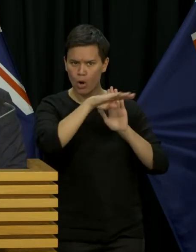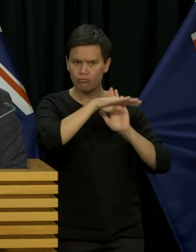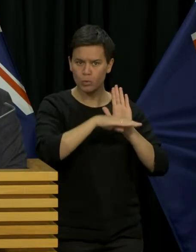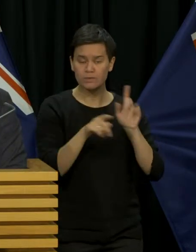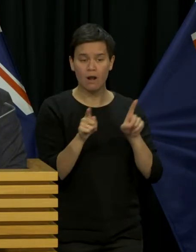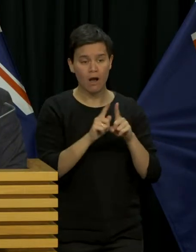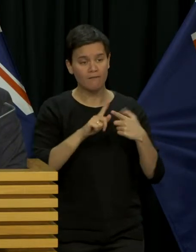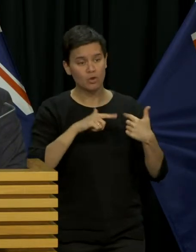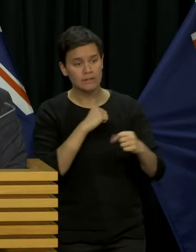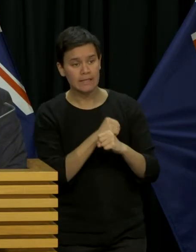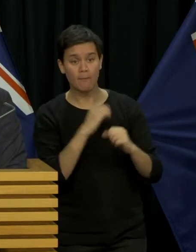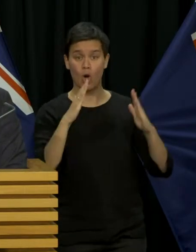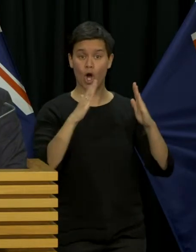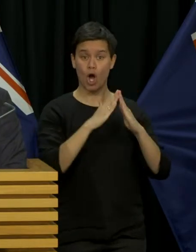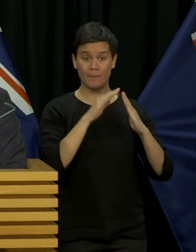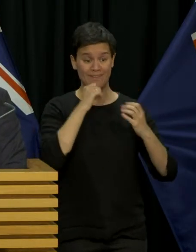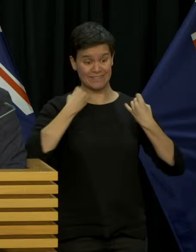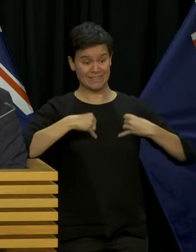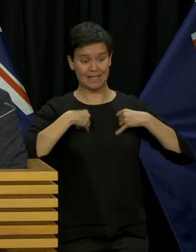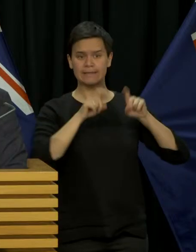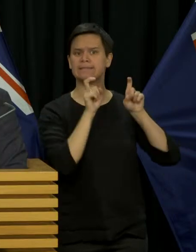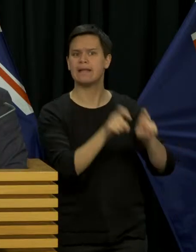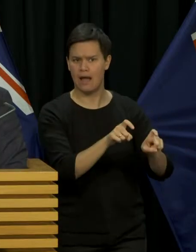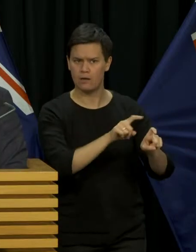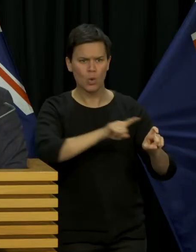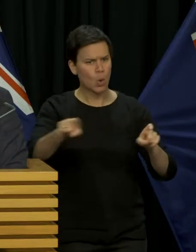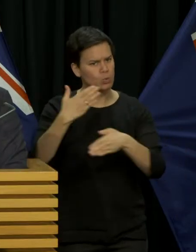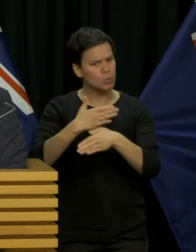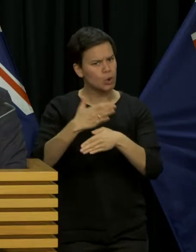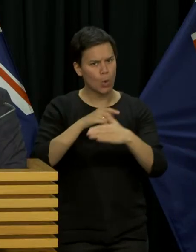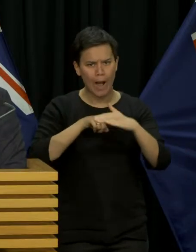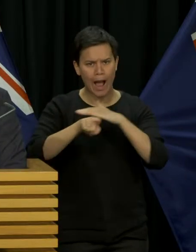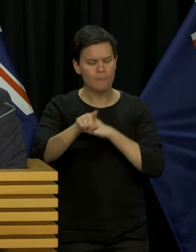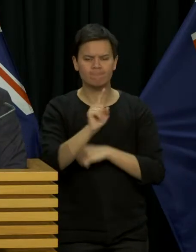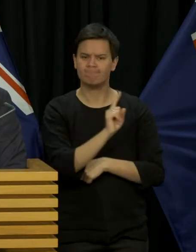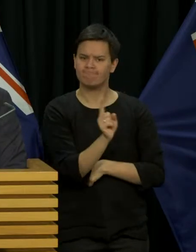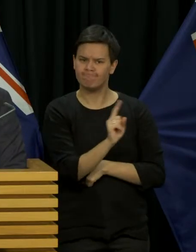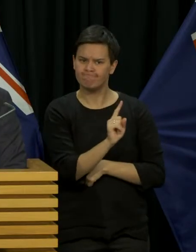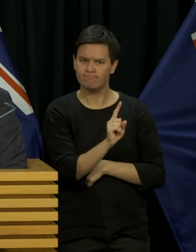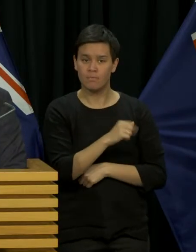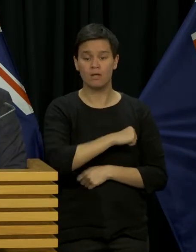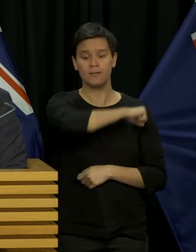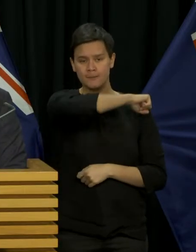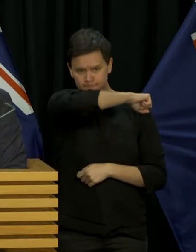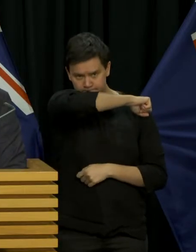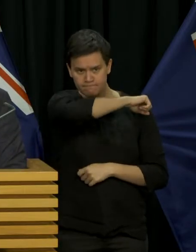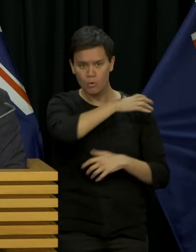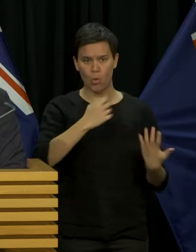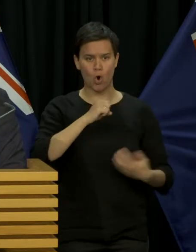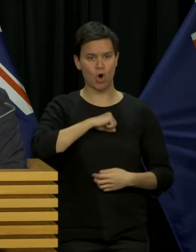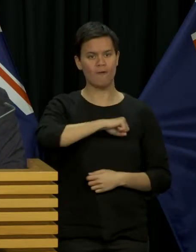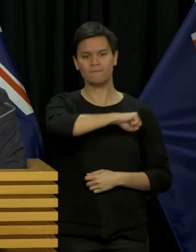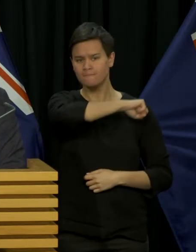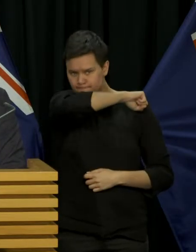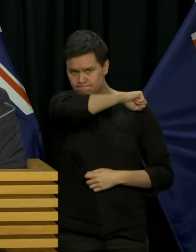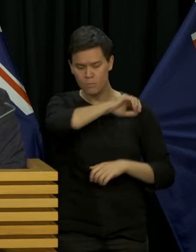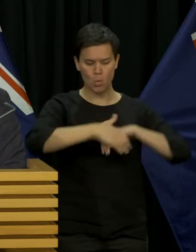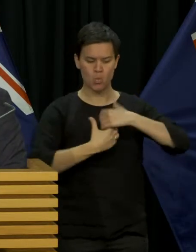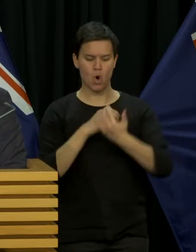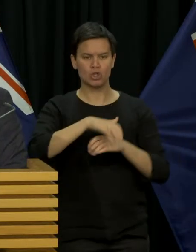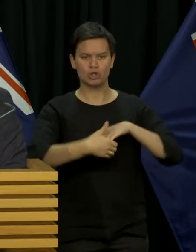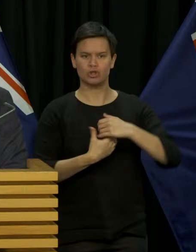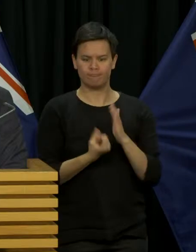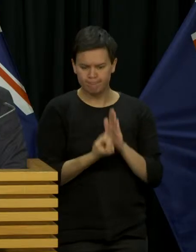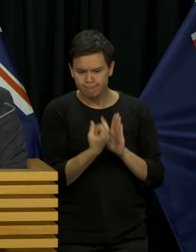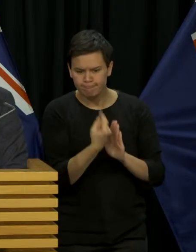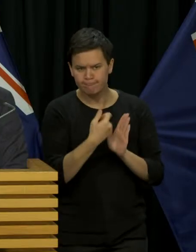hands frequently, and engage in good cough and sneeze etiquette. If anyone has any